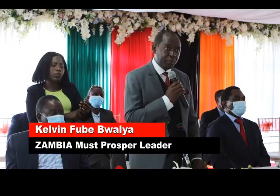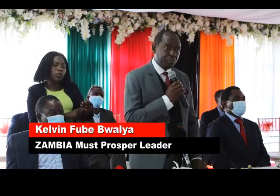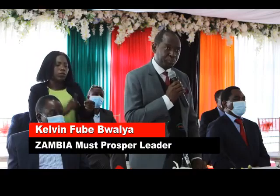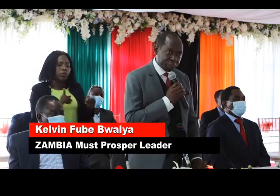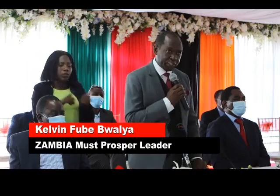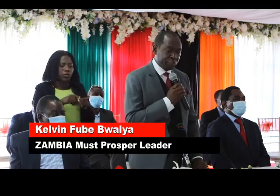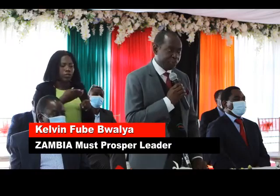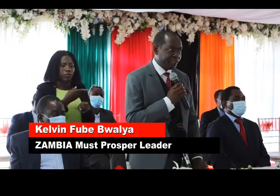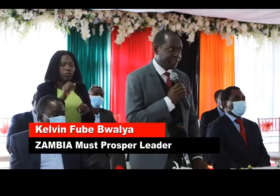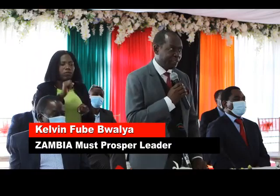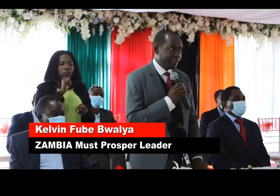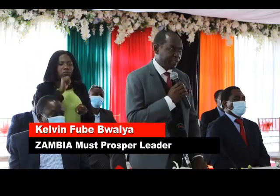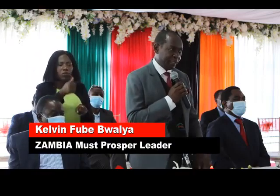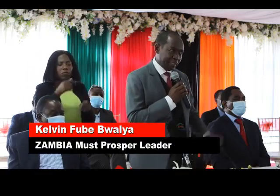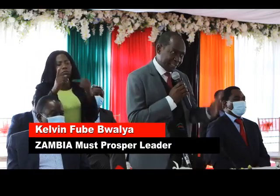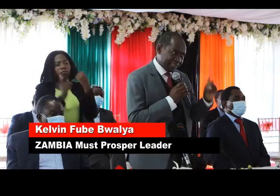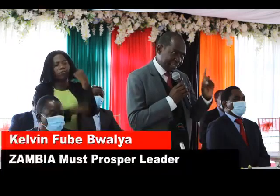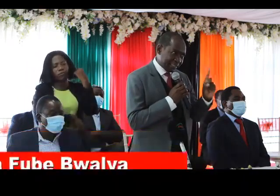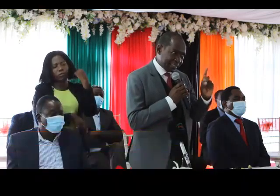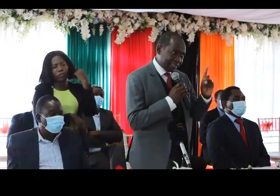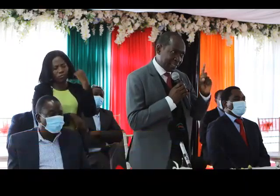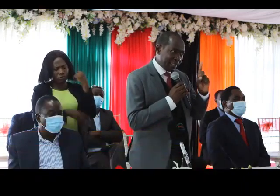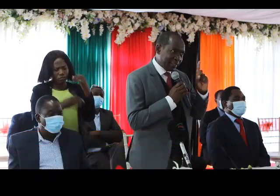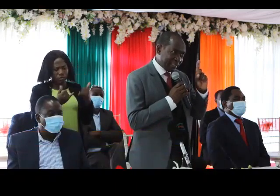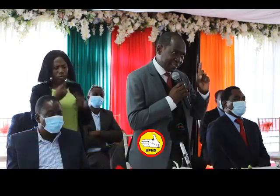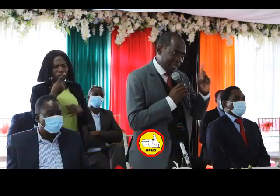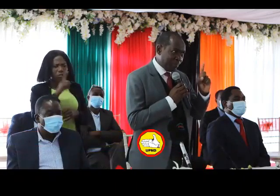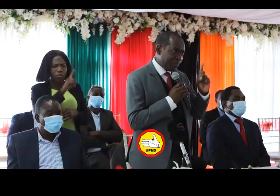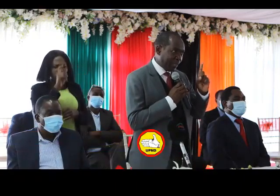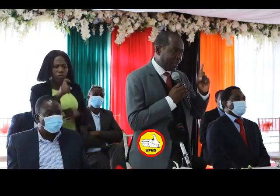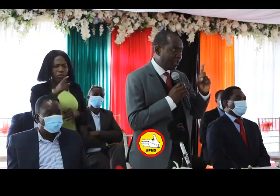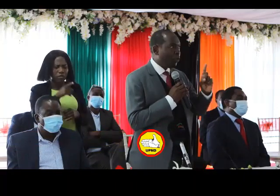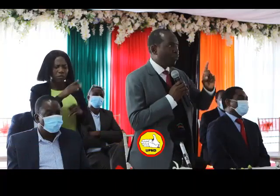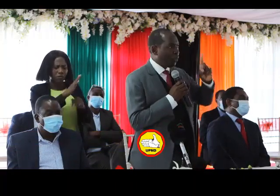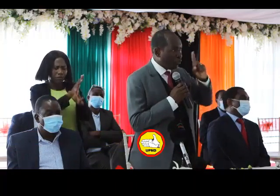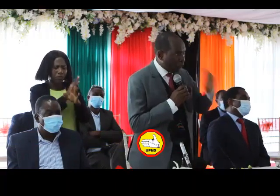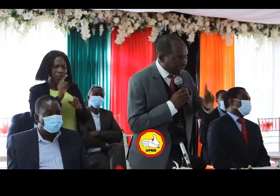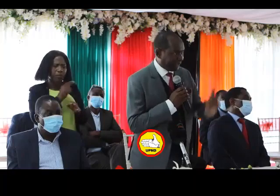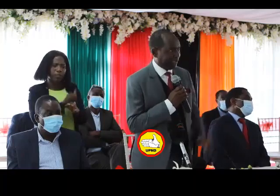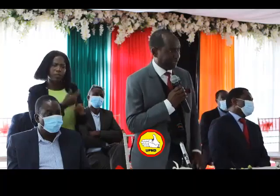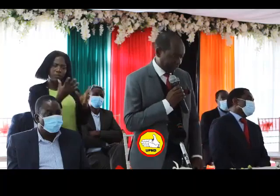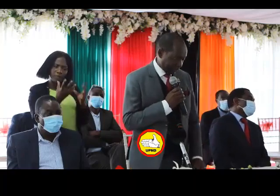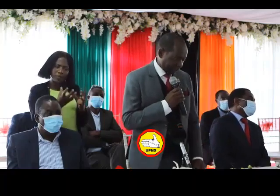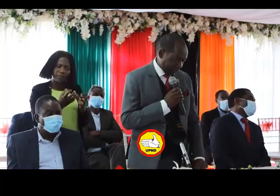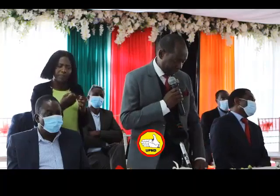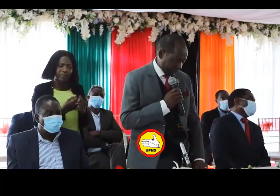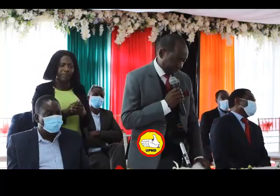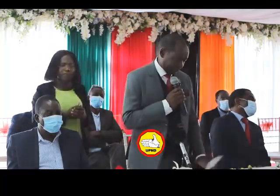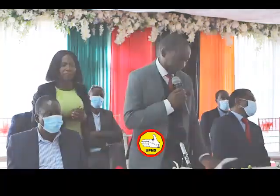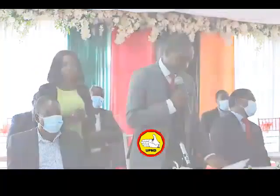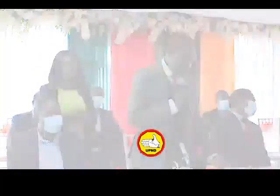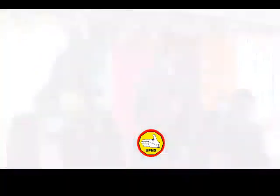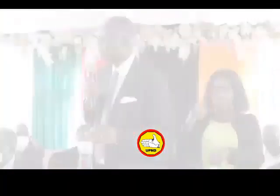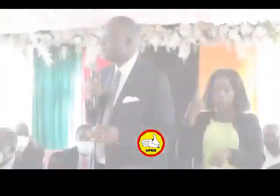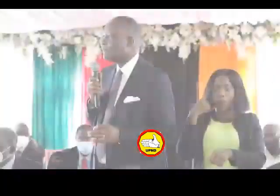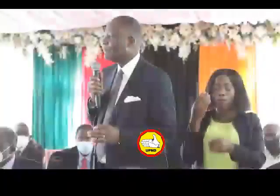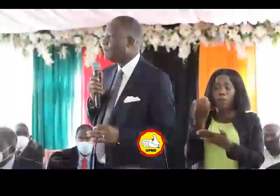never prosecuted. Is this the Zambia we want? No.